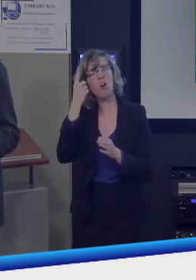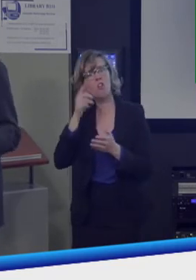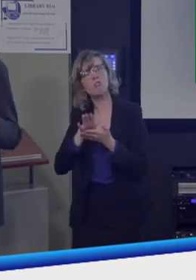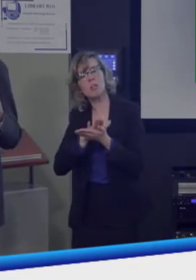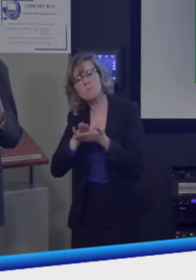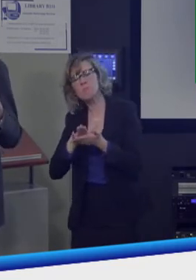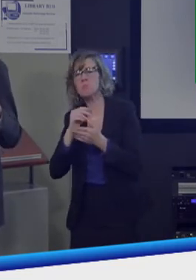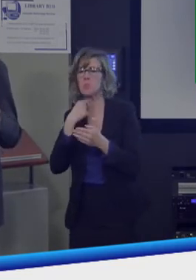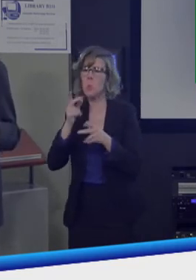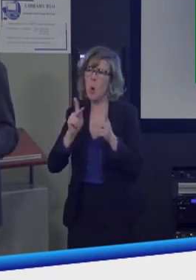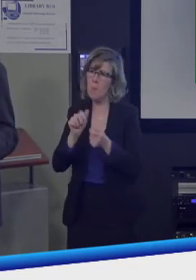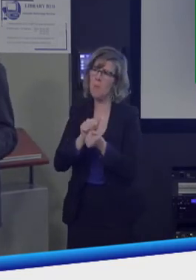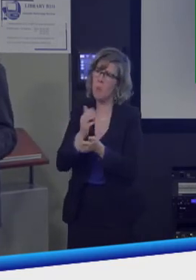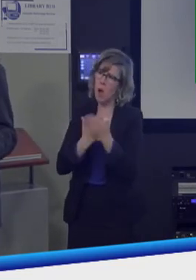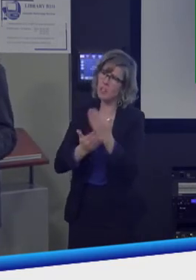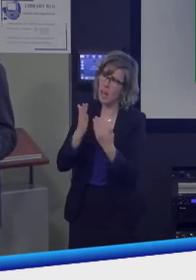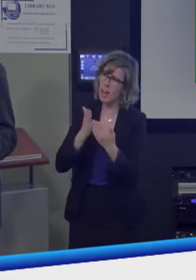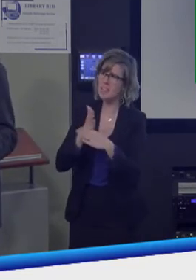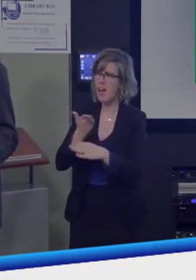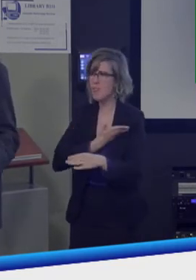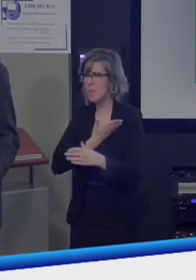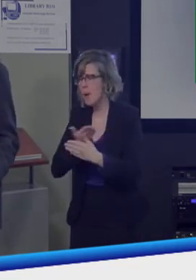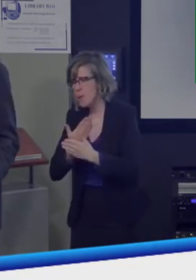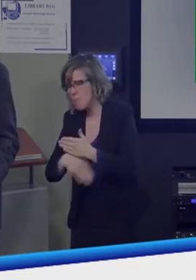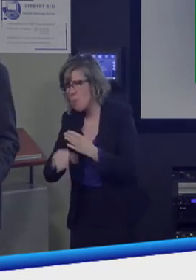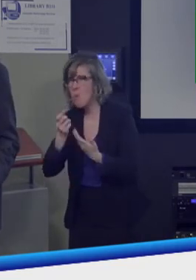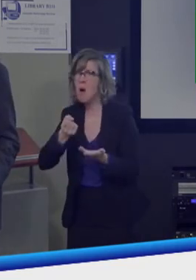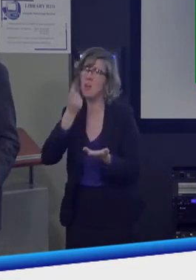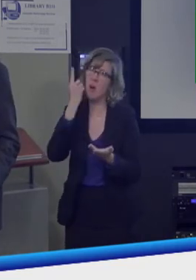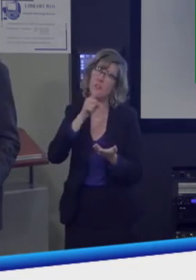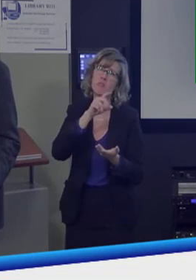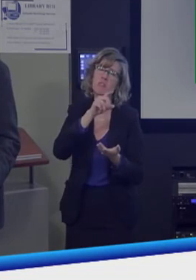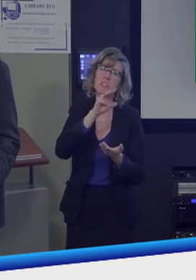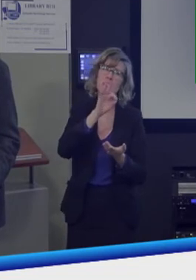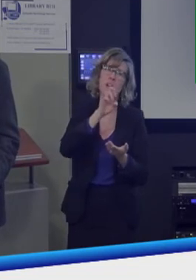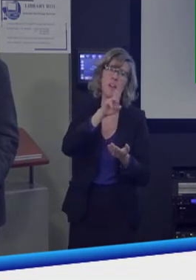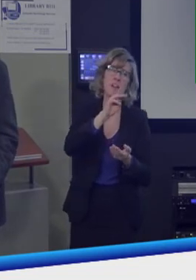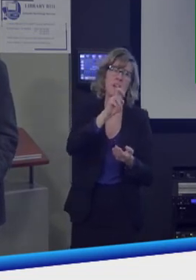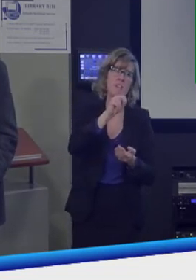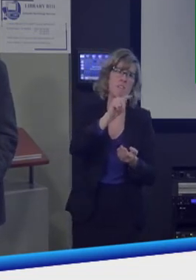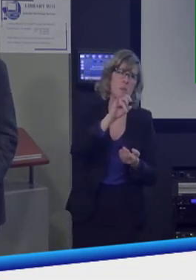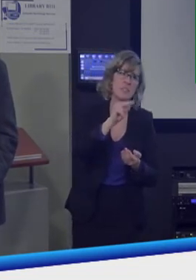and discovered fermentation and cured silkworm disease.